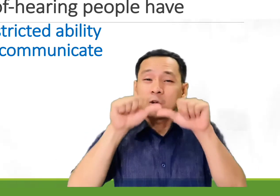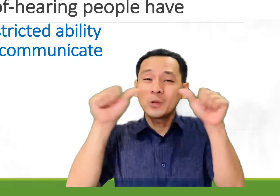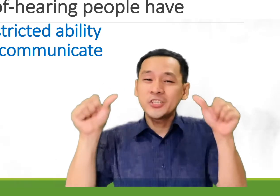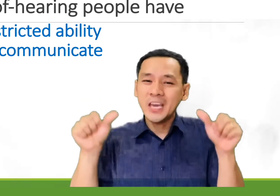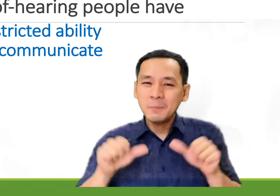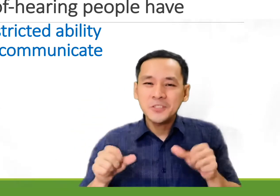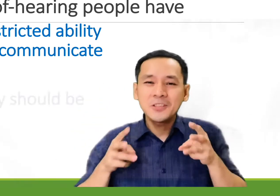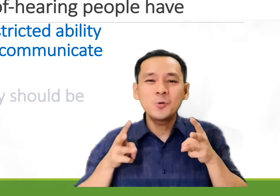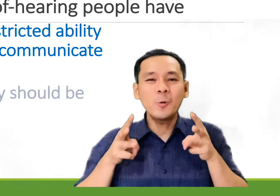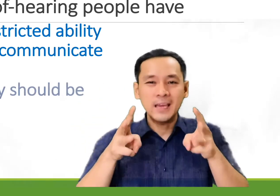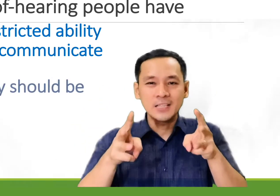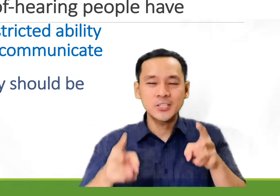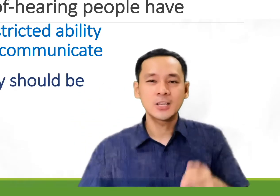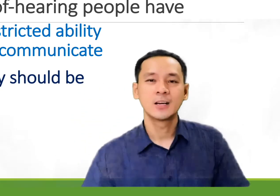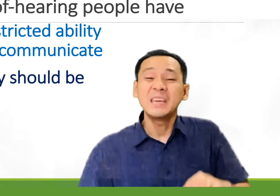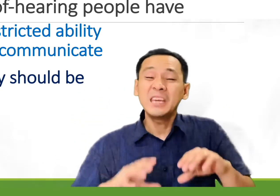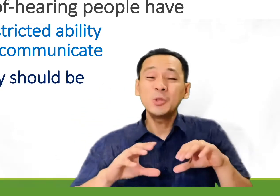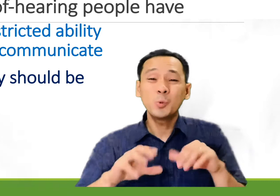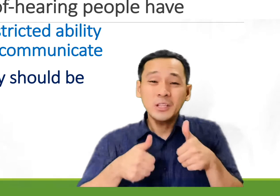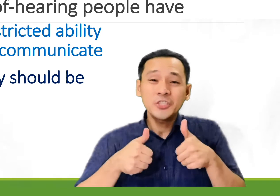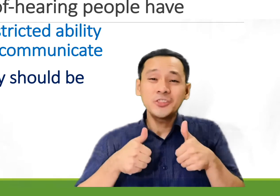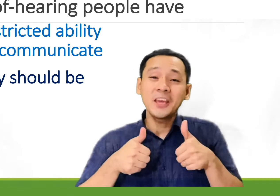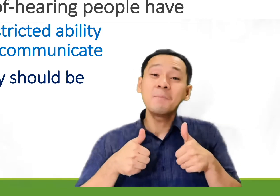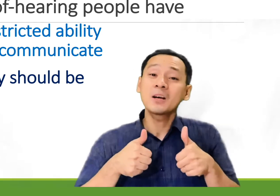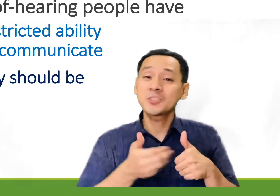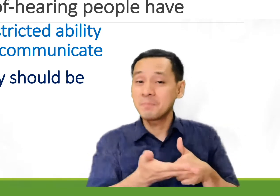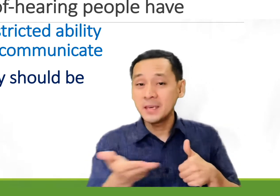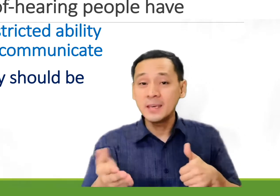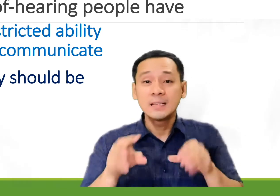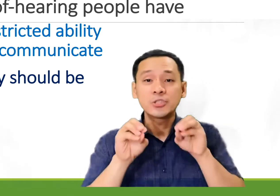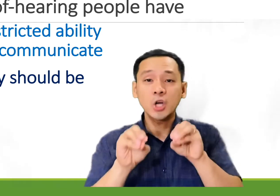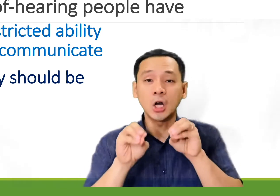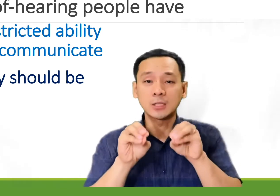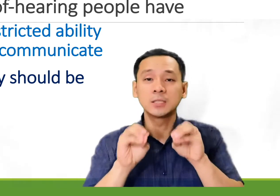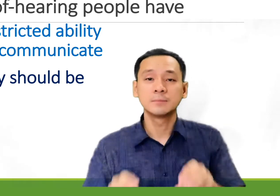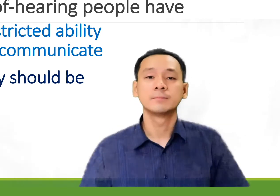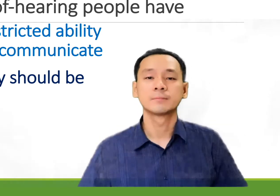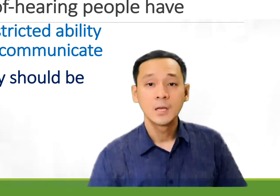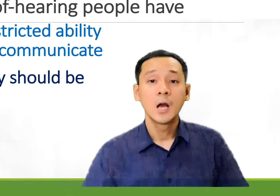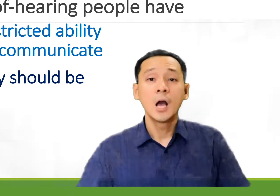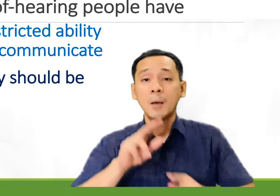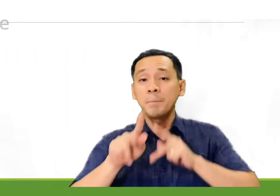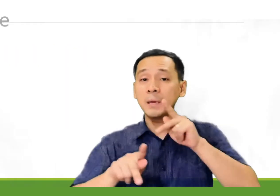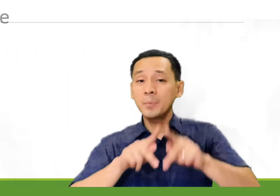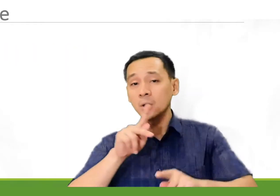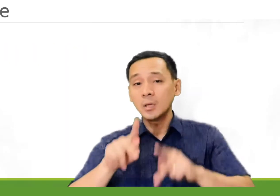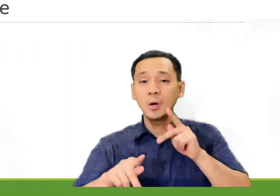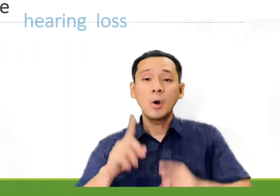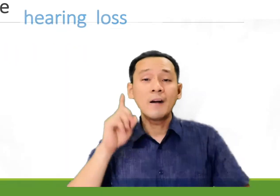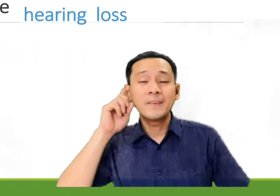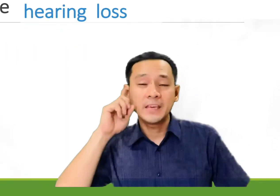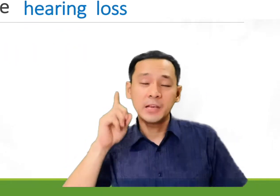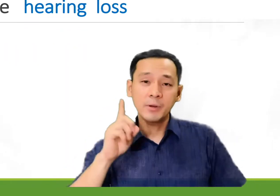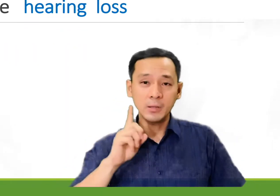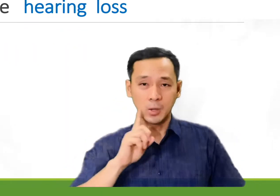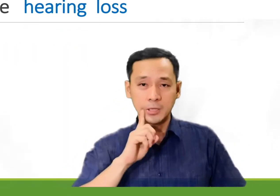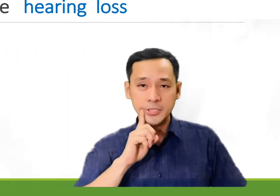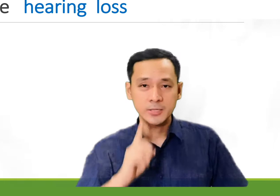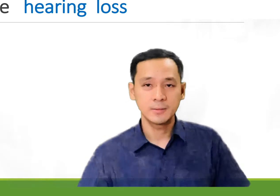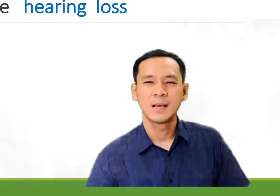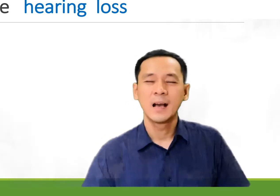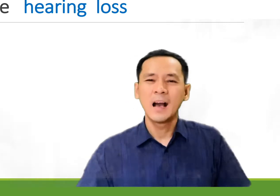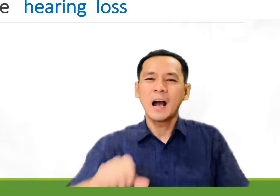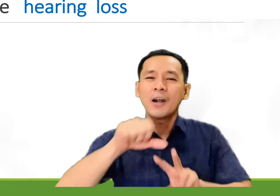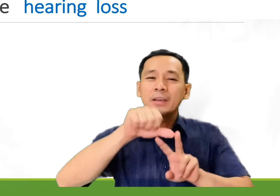which reshapes the ways in which they must be taught. People who have hearing